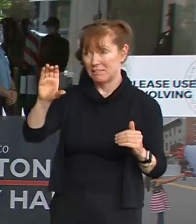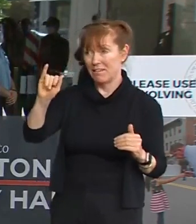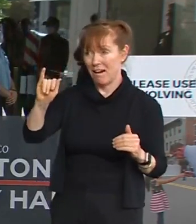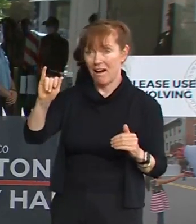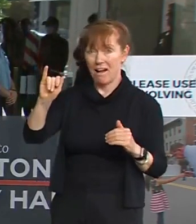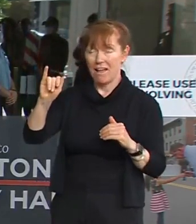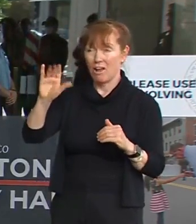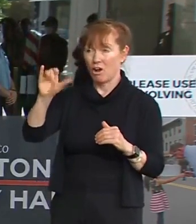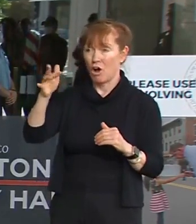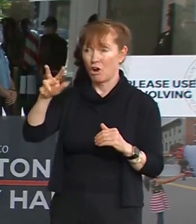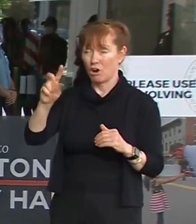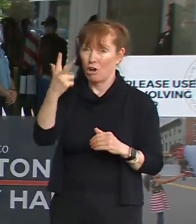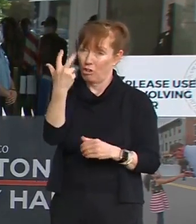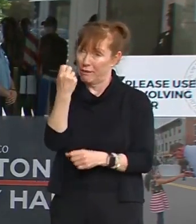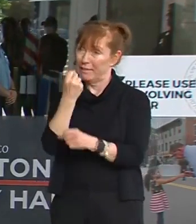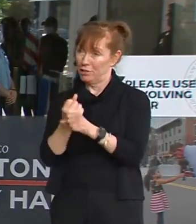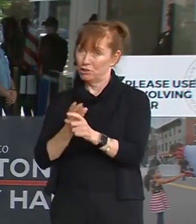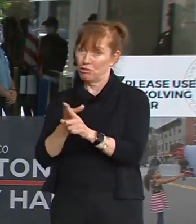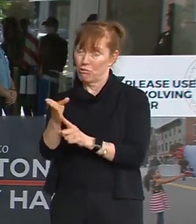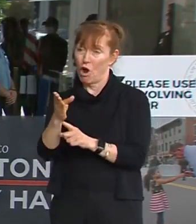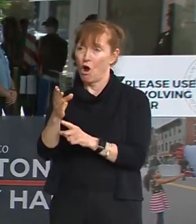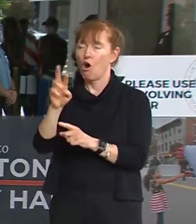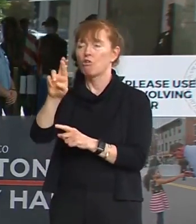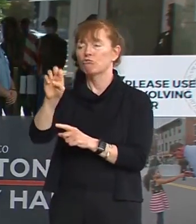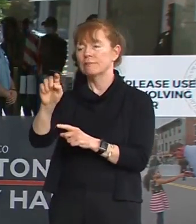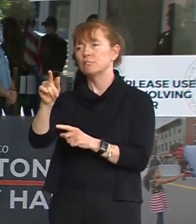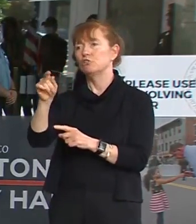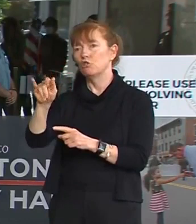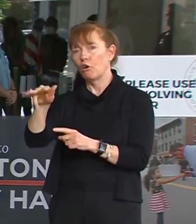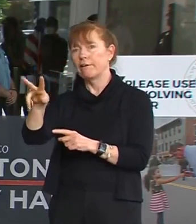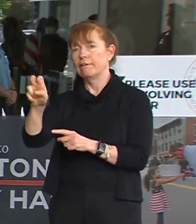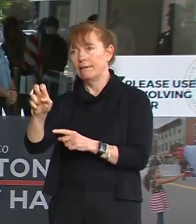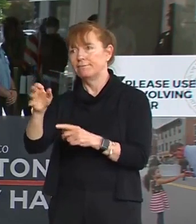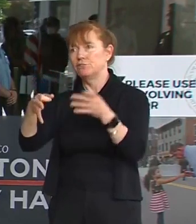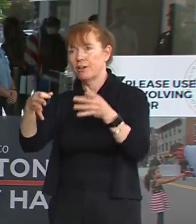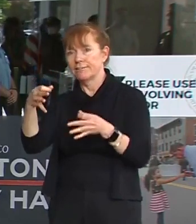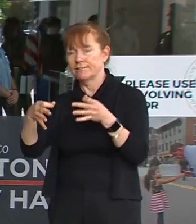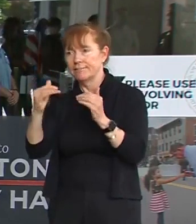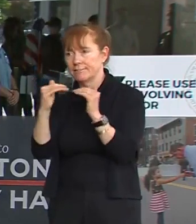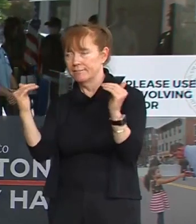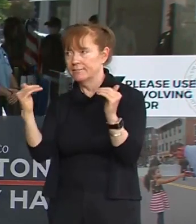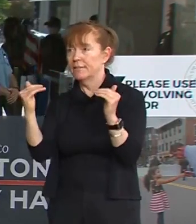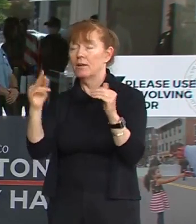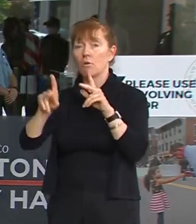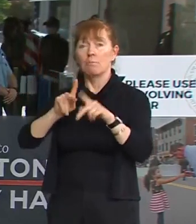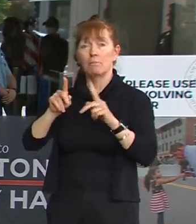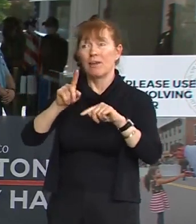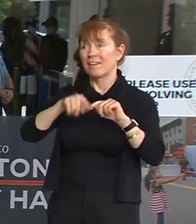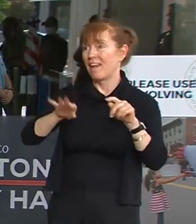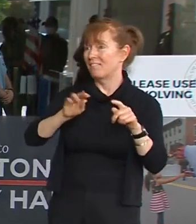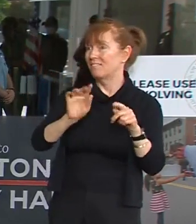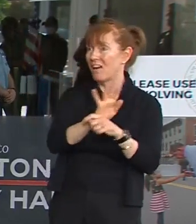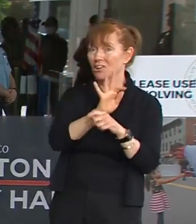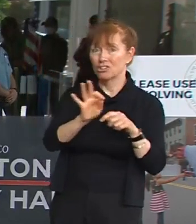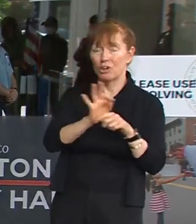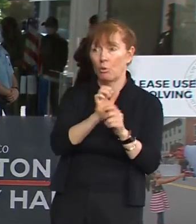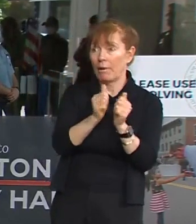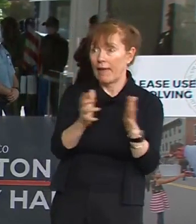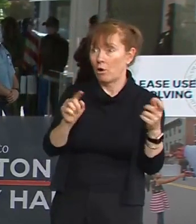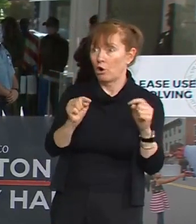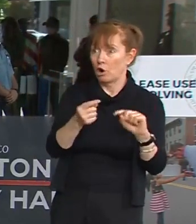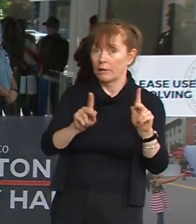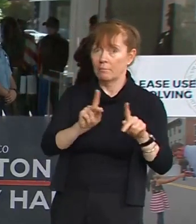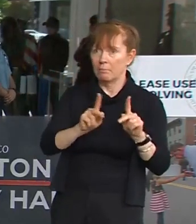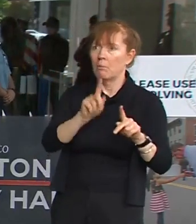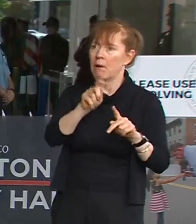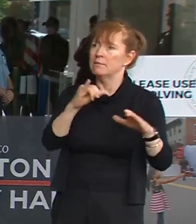restorative justice. For people that cannot function properly without hurting people, they have to be rehabilitated on the other side. With